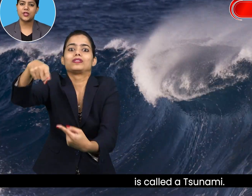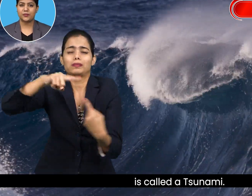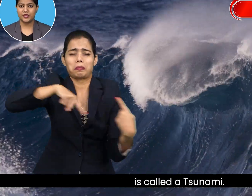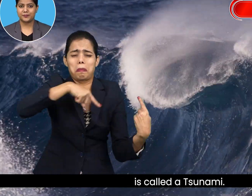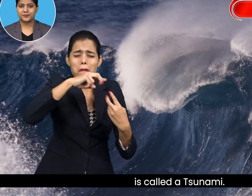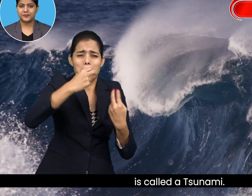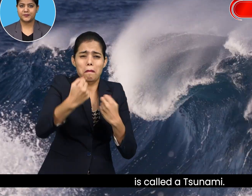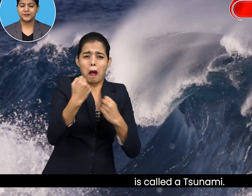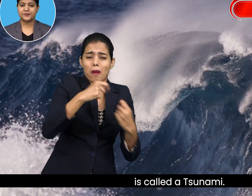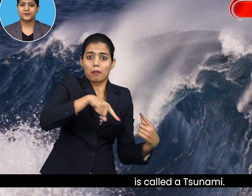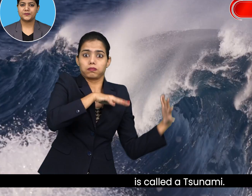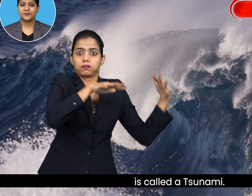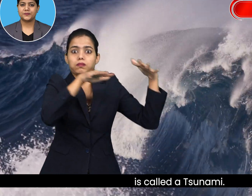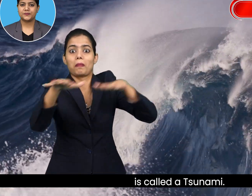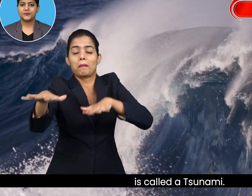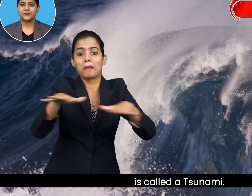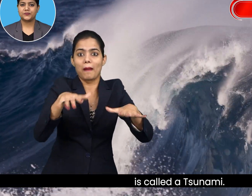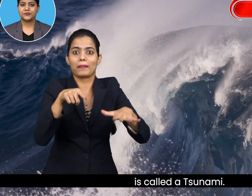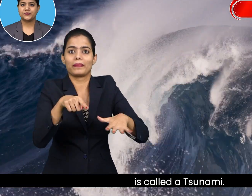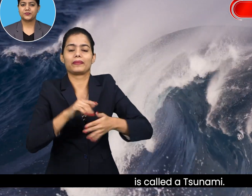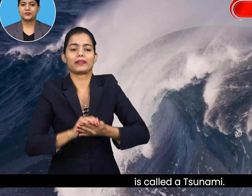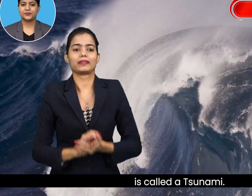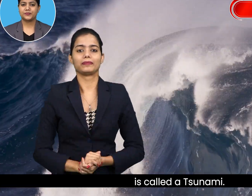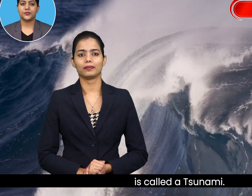a tsunami.